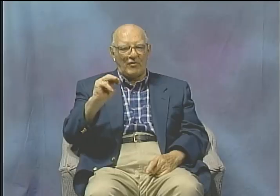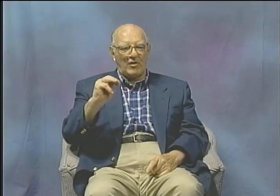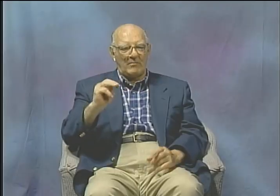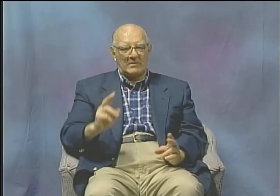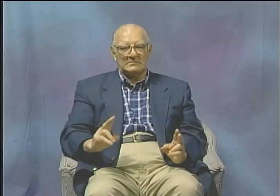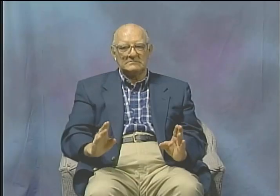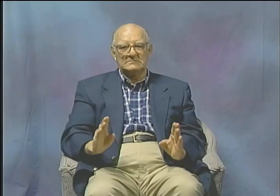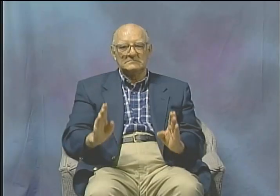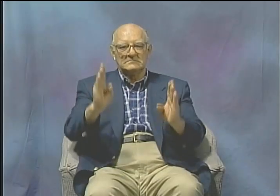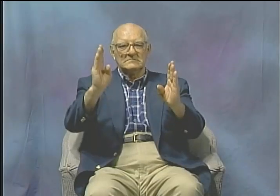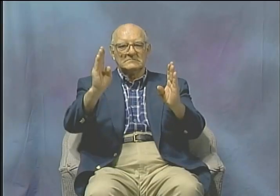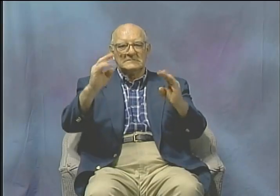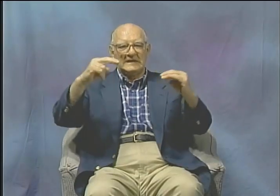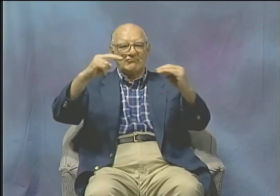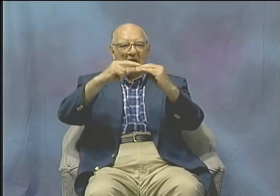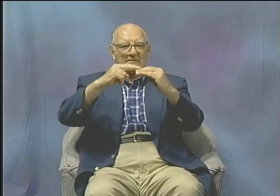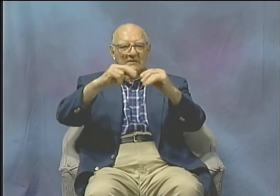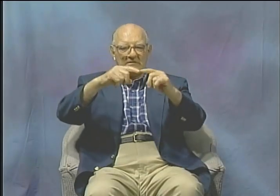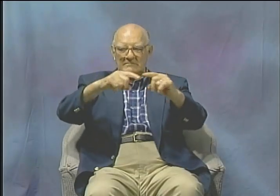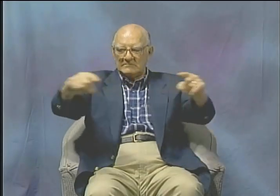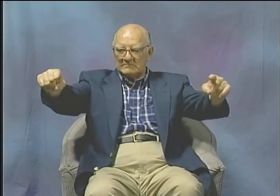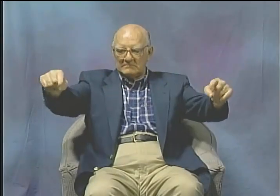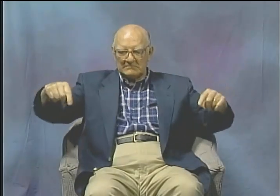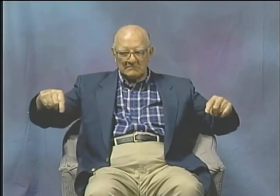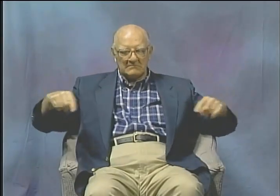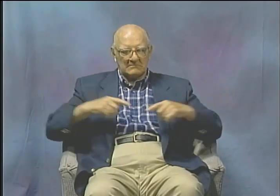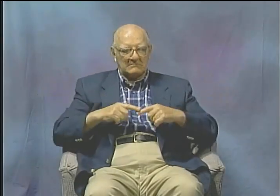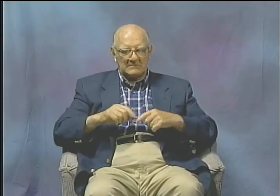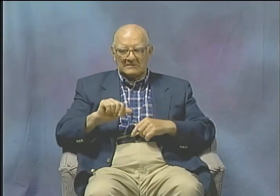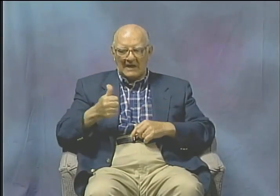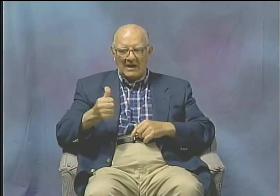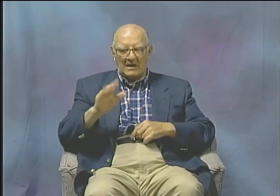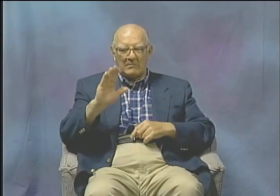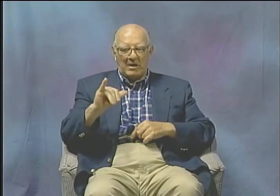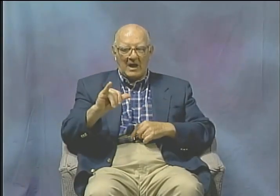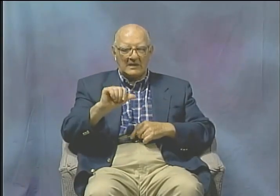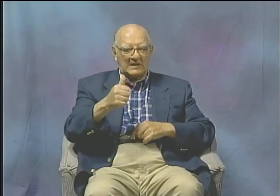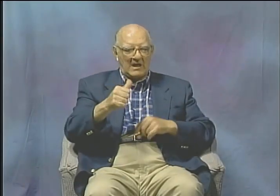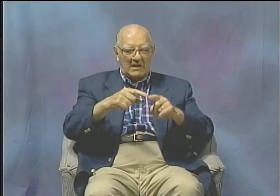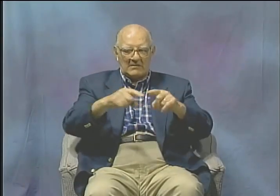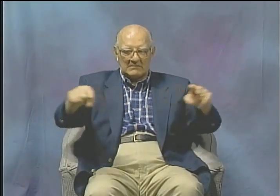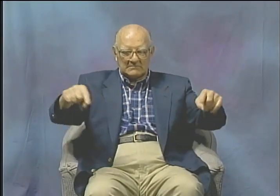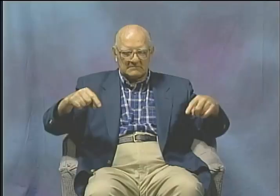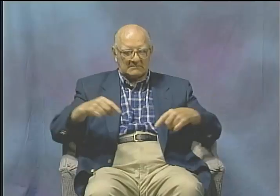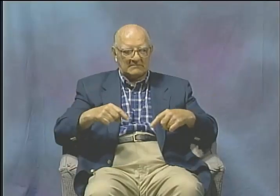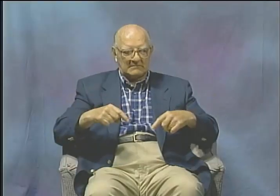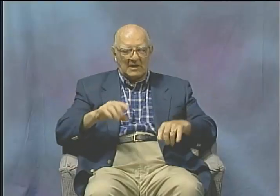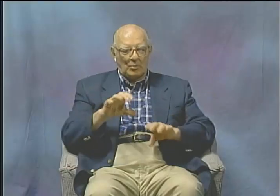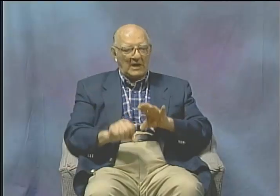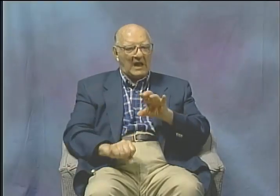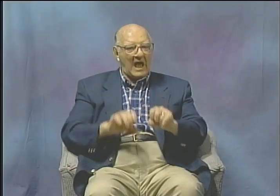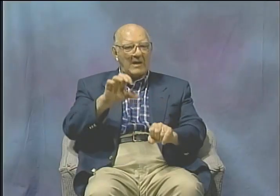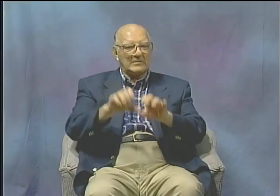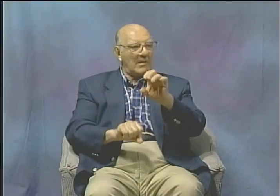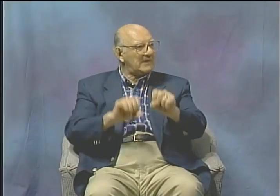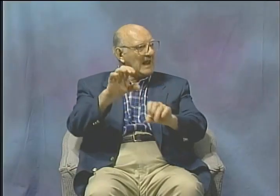platform erected, 10 by 10. We climbed up the